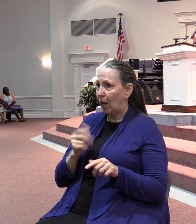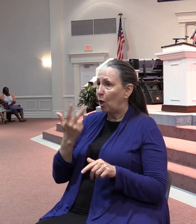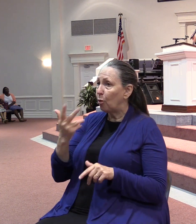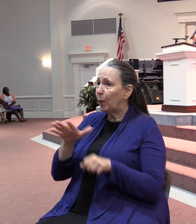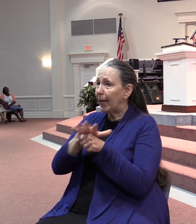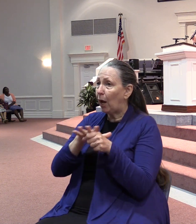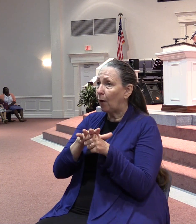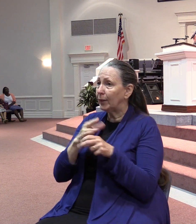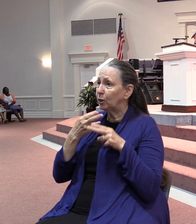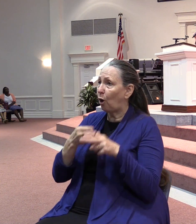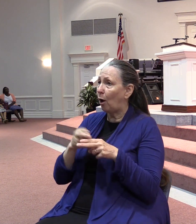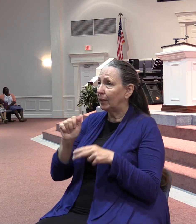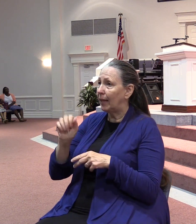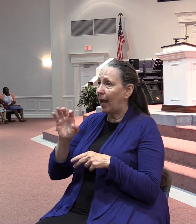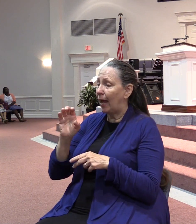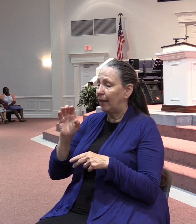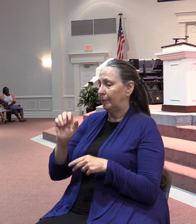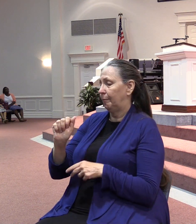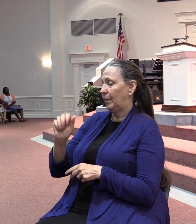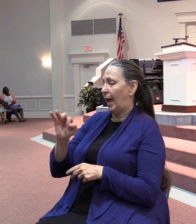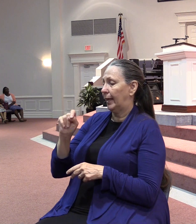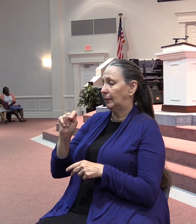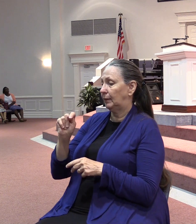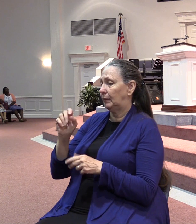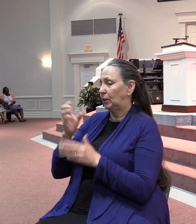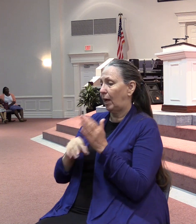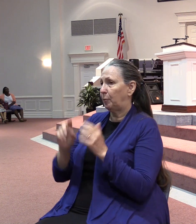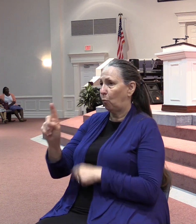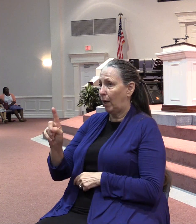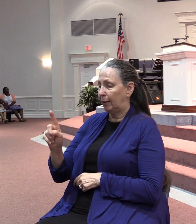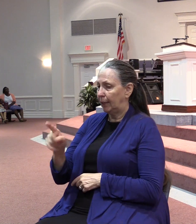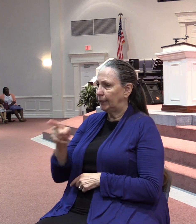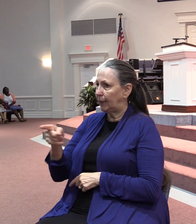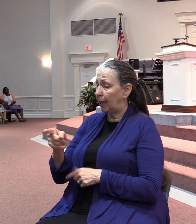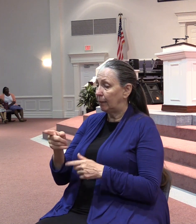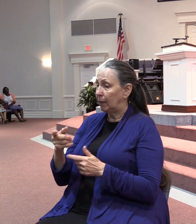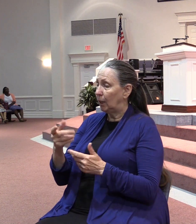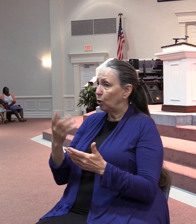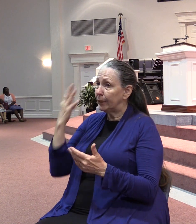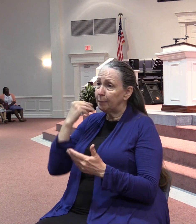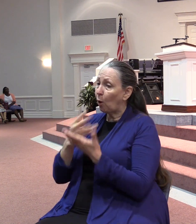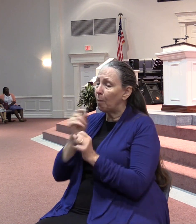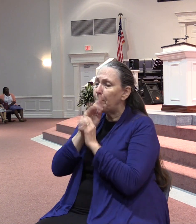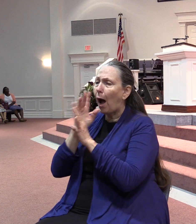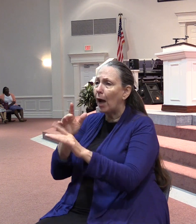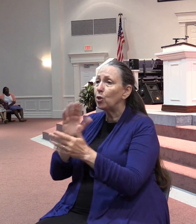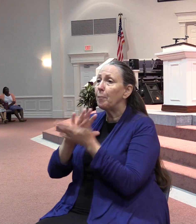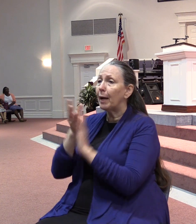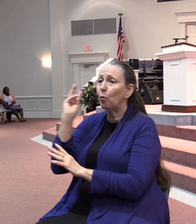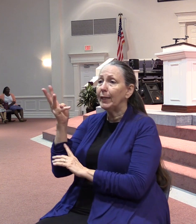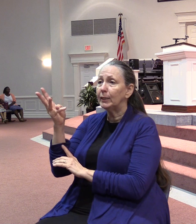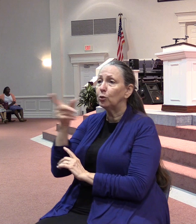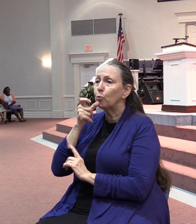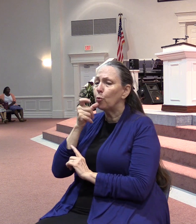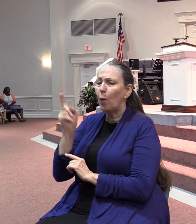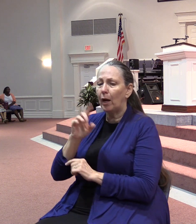that's called by name. In Acts chapter 1 and verse 8, it says, "You shall receive power after that the Holy Ghost has come upon you, and you shall be witnesses unto me